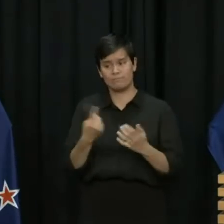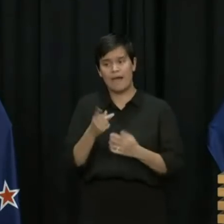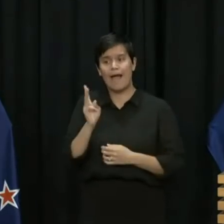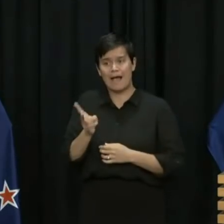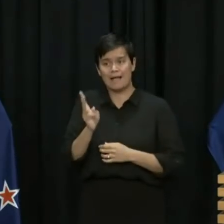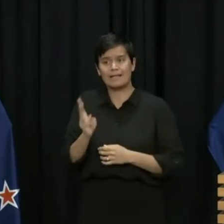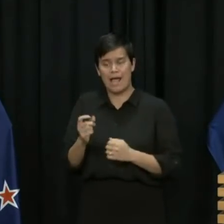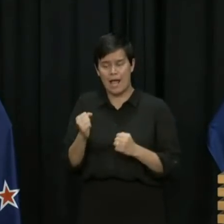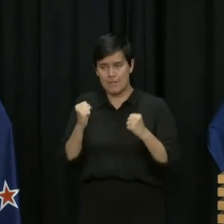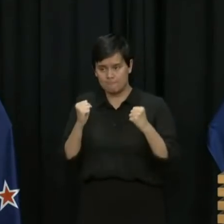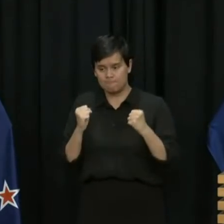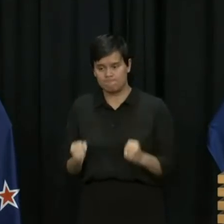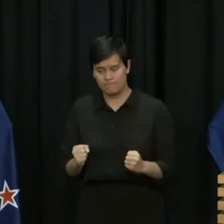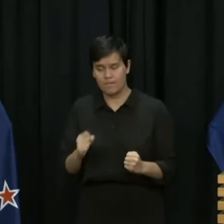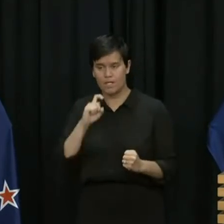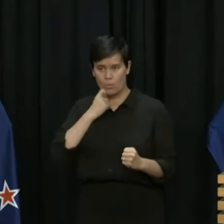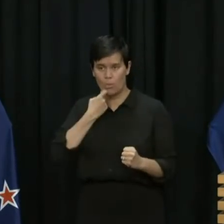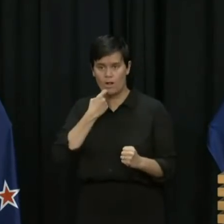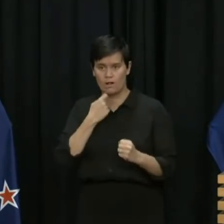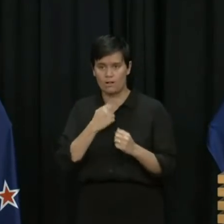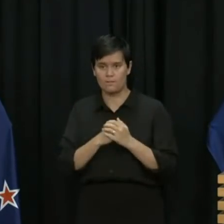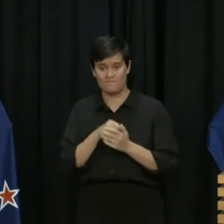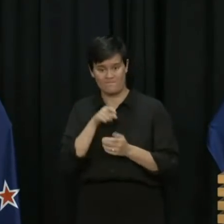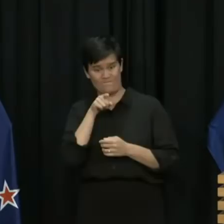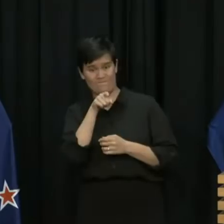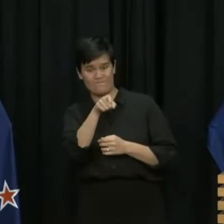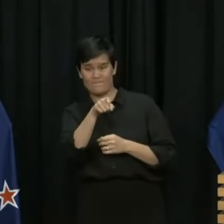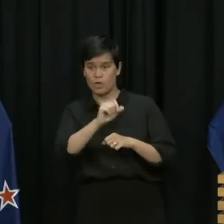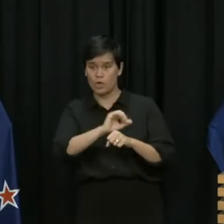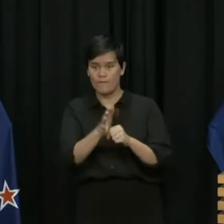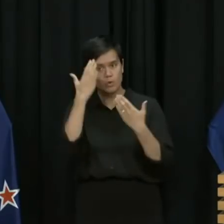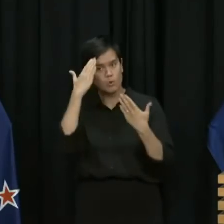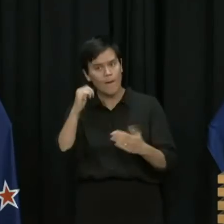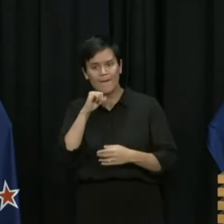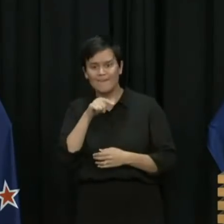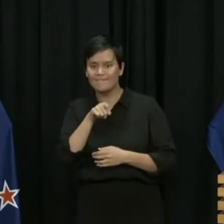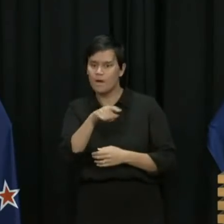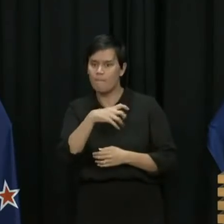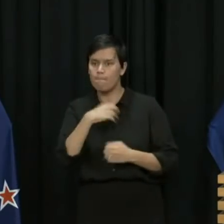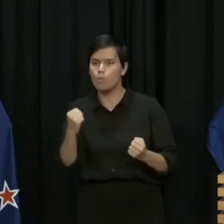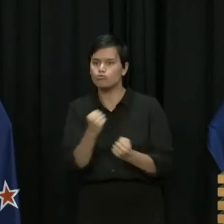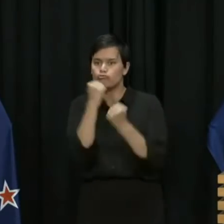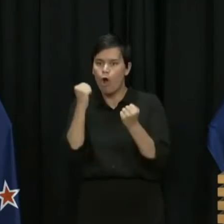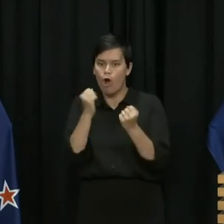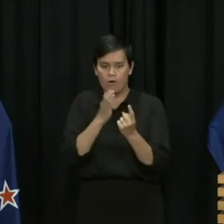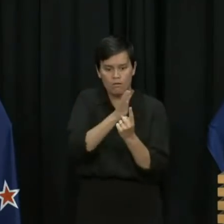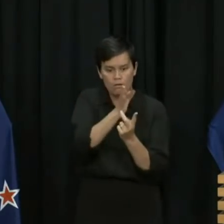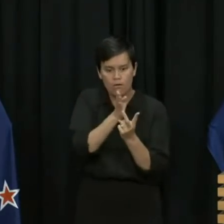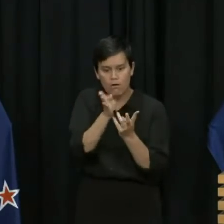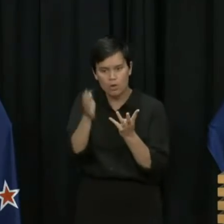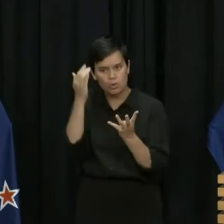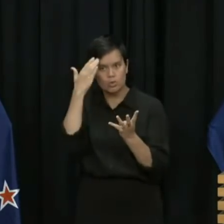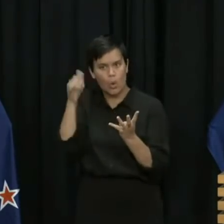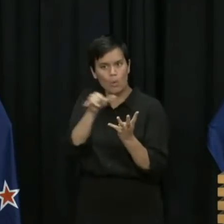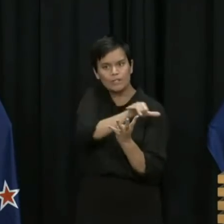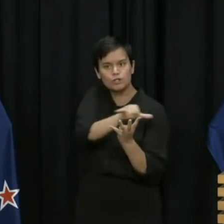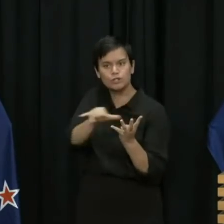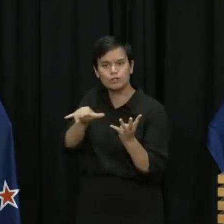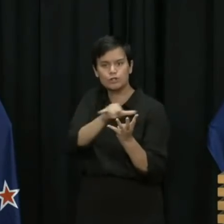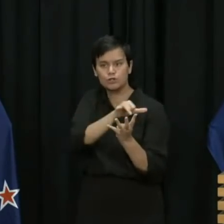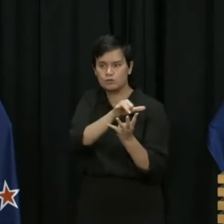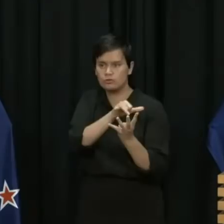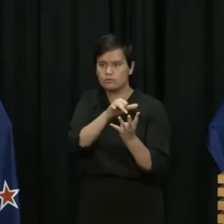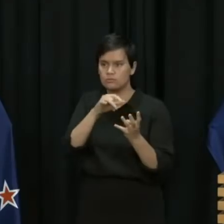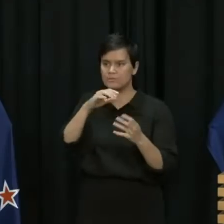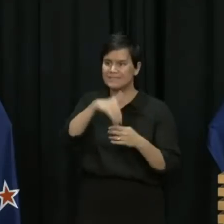one of the more transmissible strains of COVID that we need to act with a high degree of caution around.